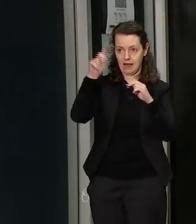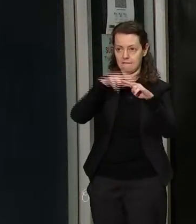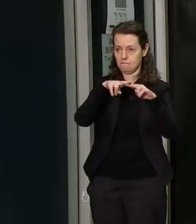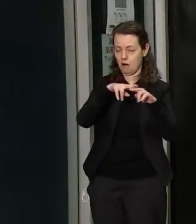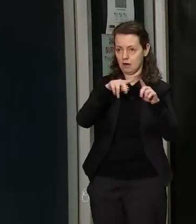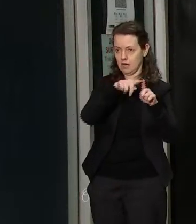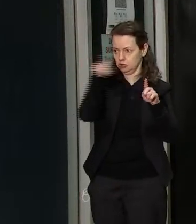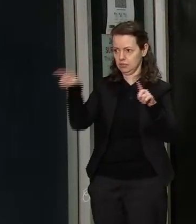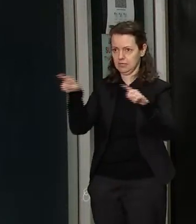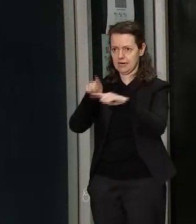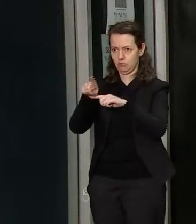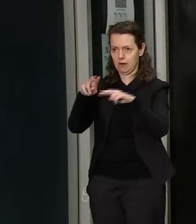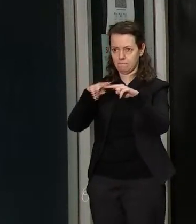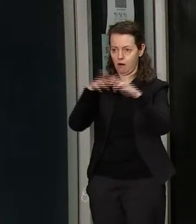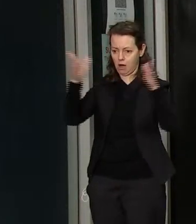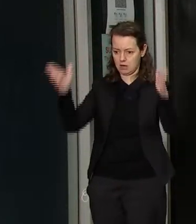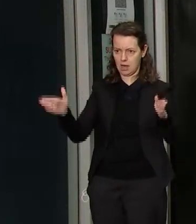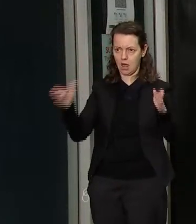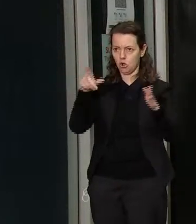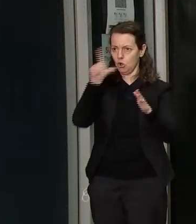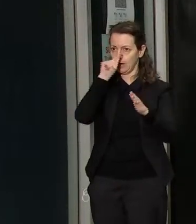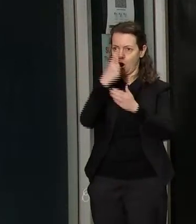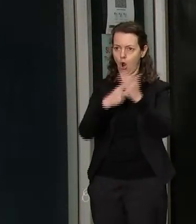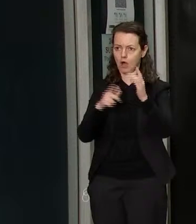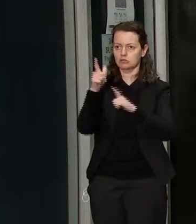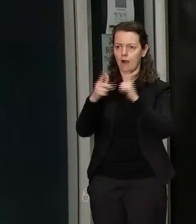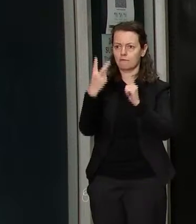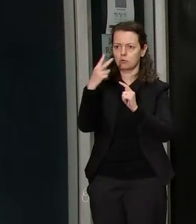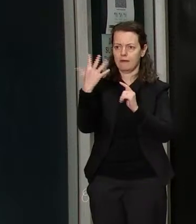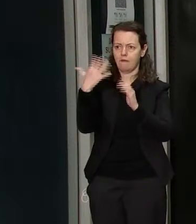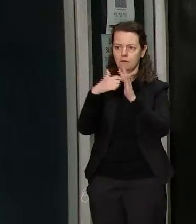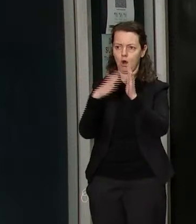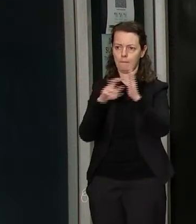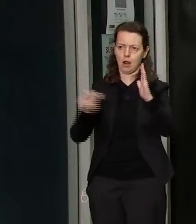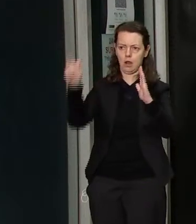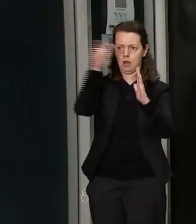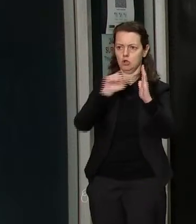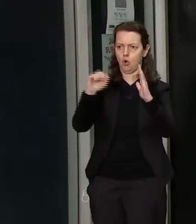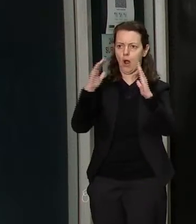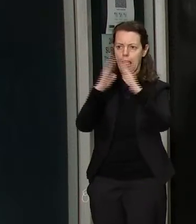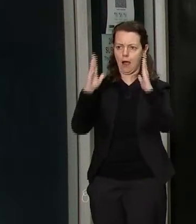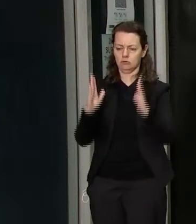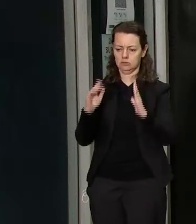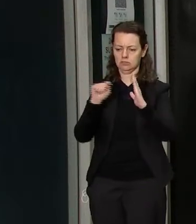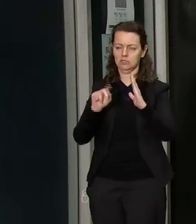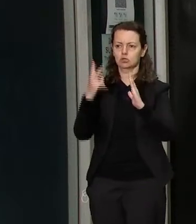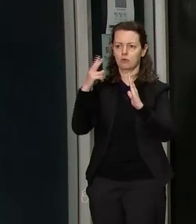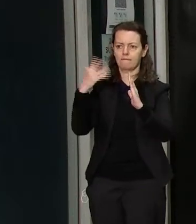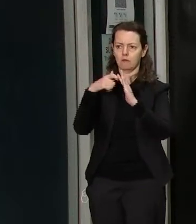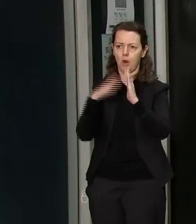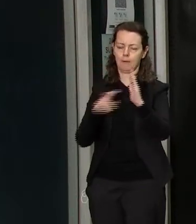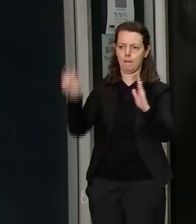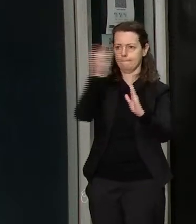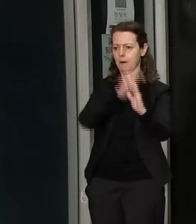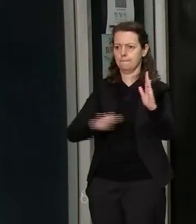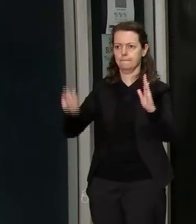got a 25-kilometre limit outside of those exemptions that I've talked about. But back to your question, I'll go to Professor